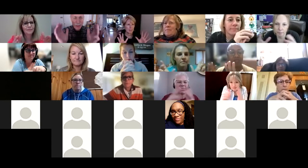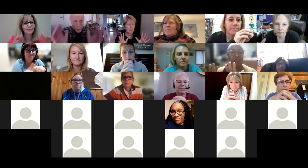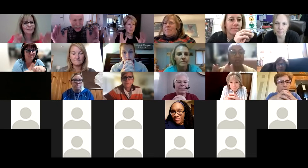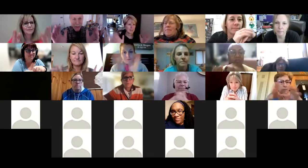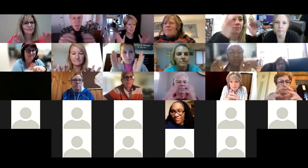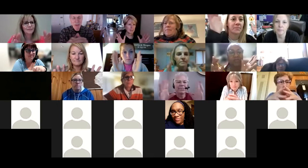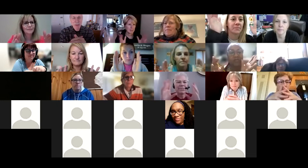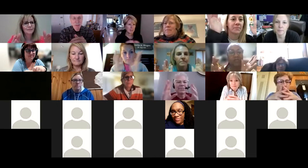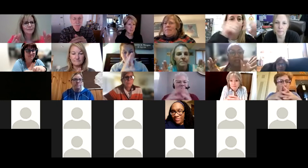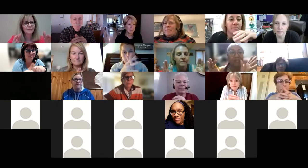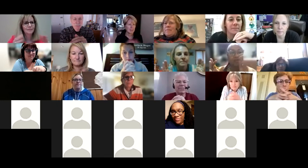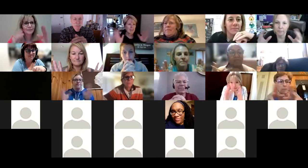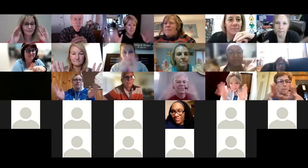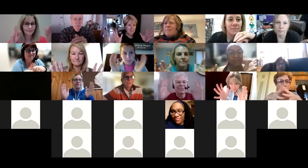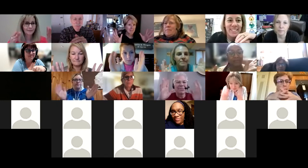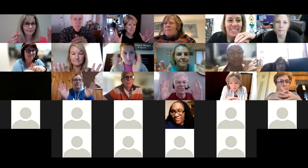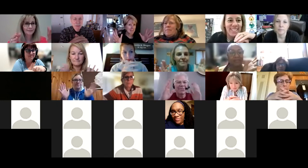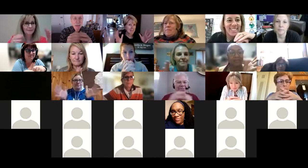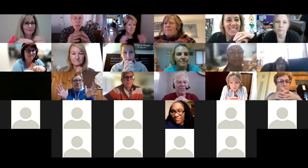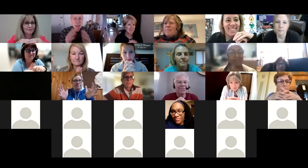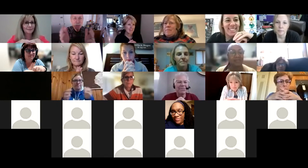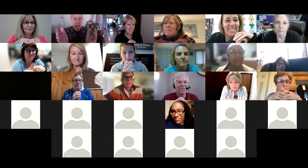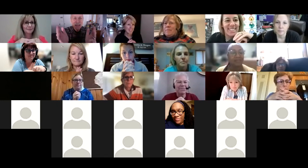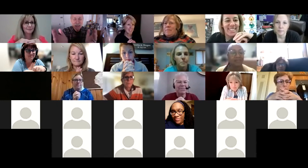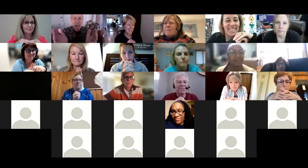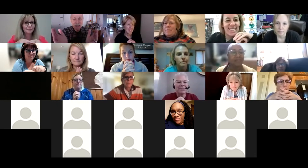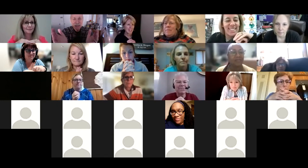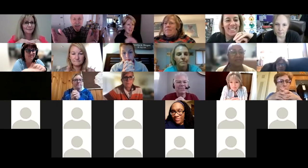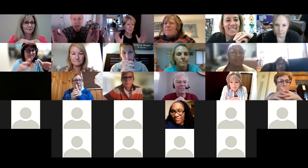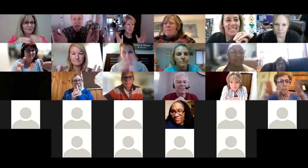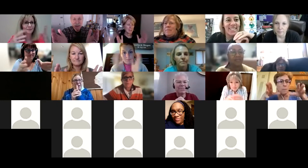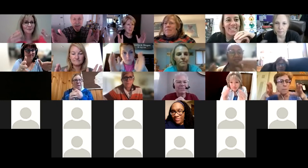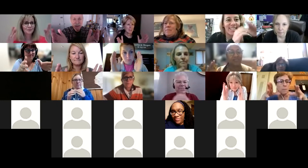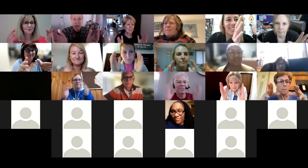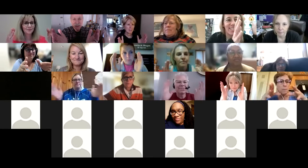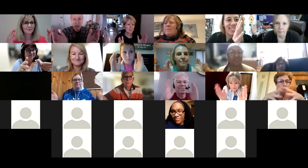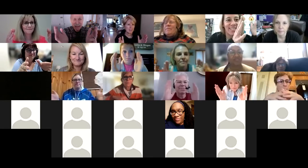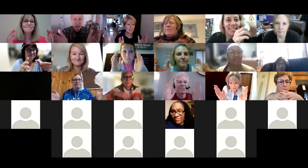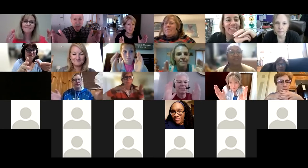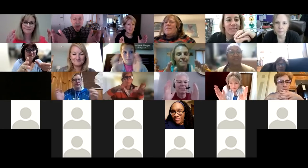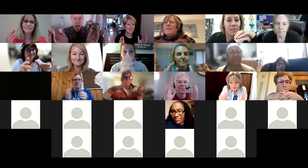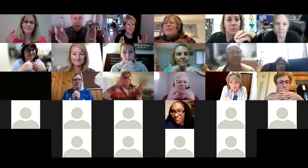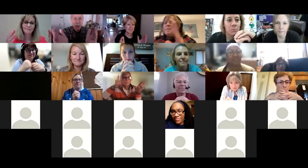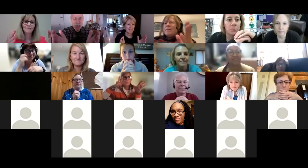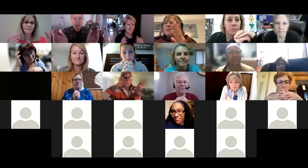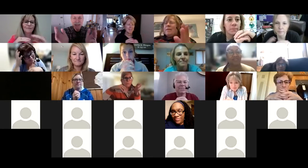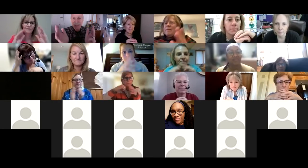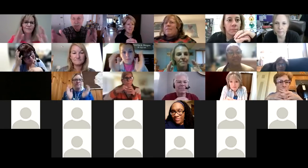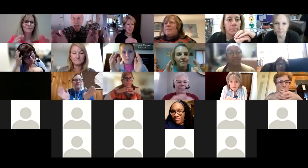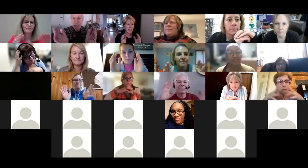huge bonus. They will be speaking sentences. Kids do not speak